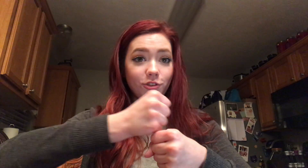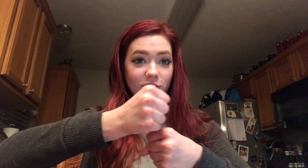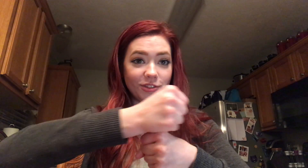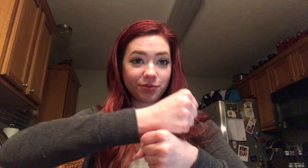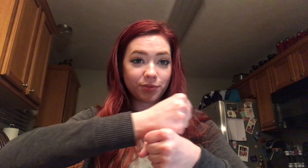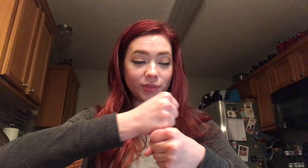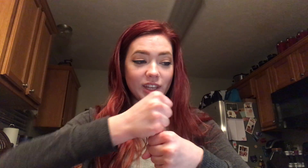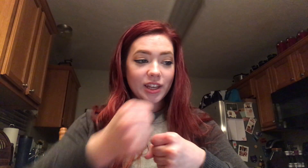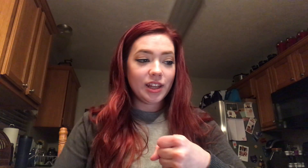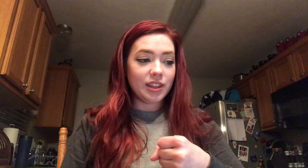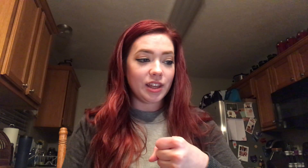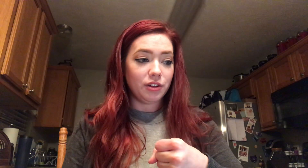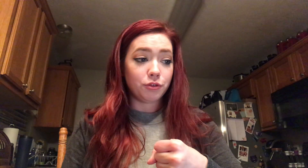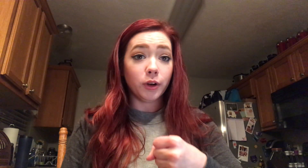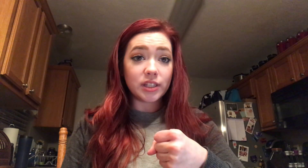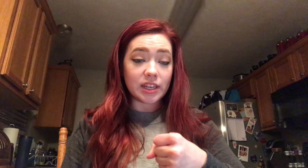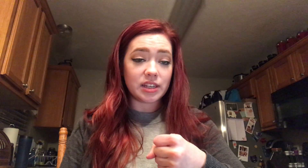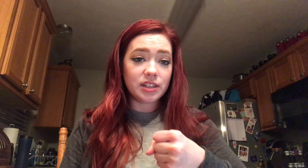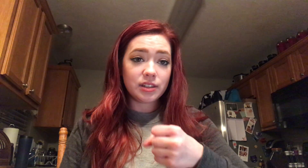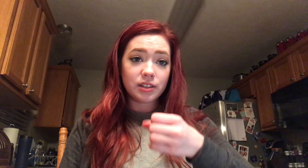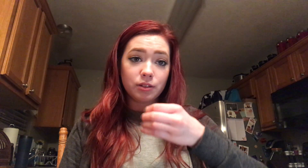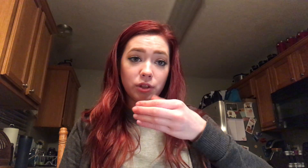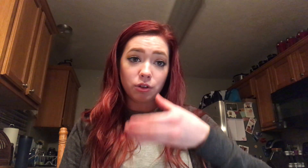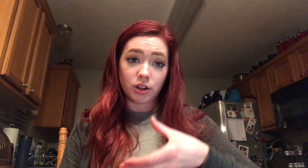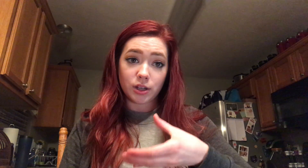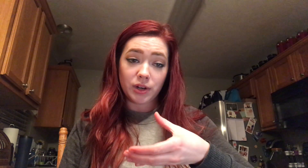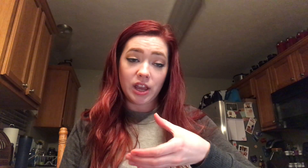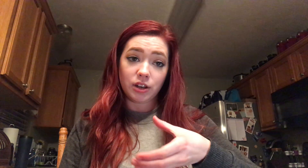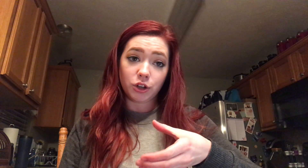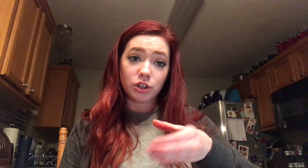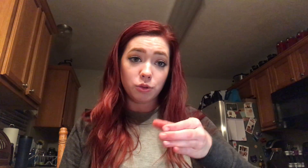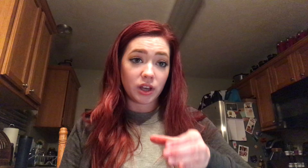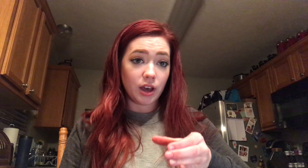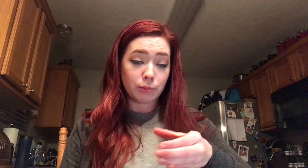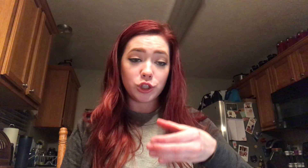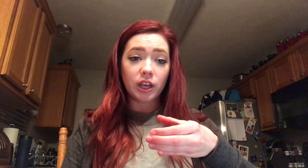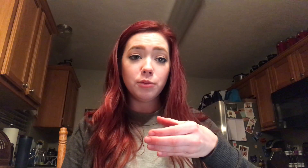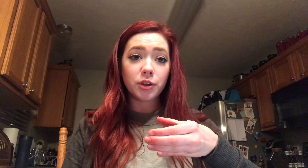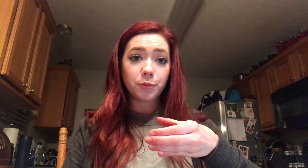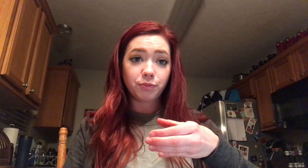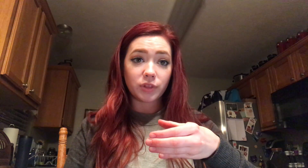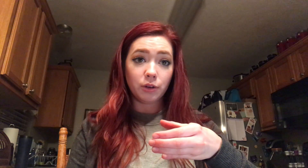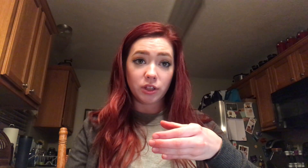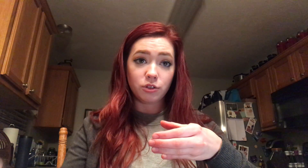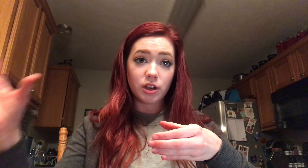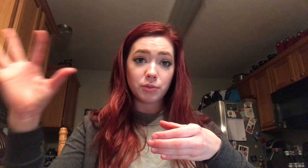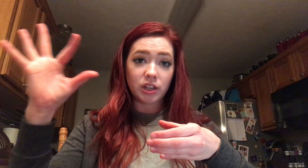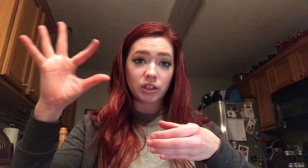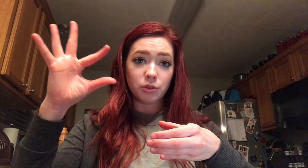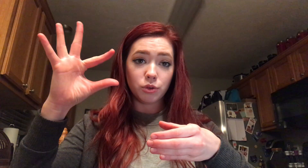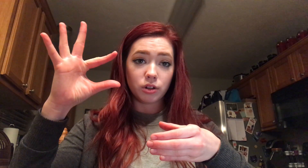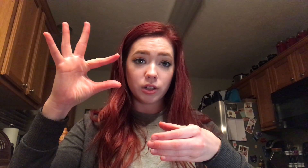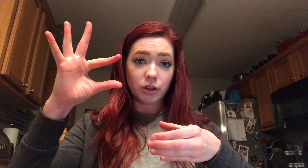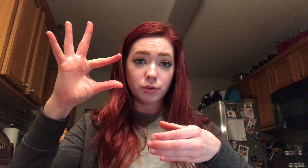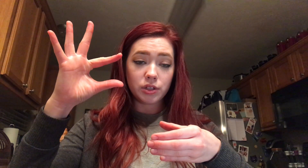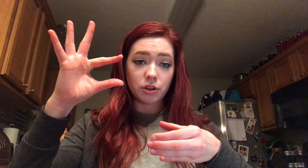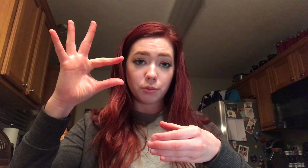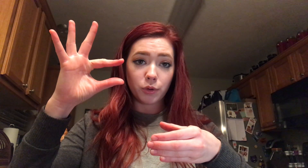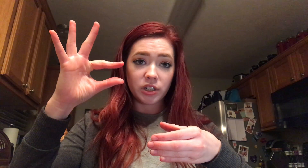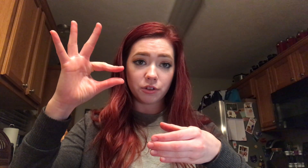coffee. Then for tea, with your non-dominant hand, you're going to do a cup shape, and with your dominant, you will close your pointer